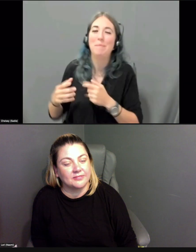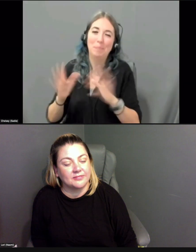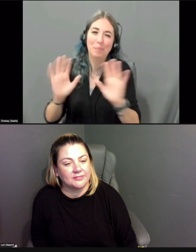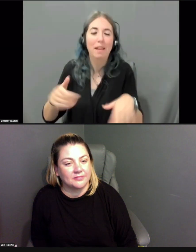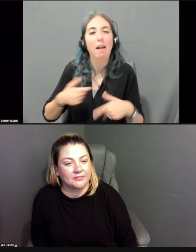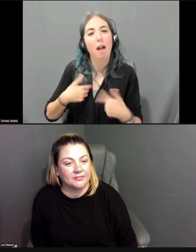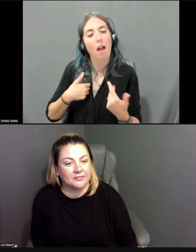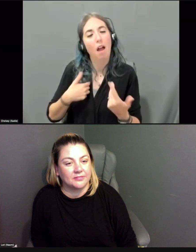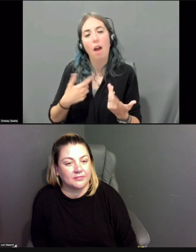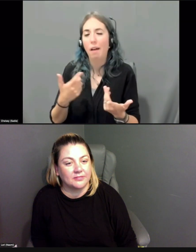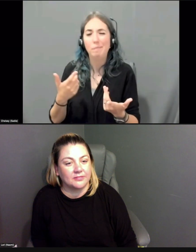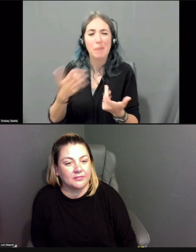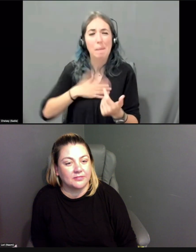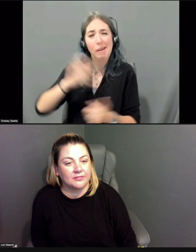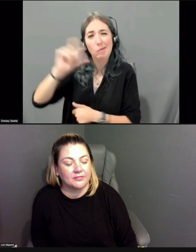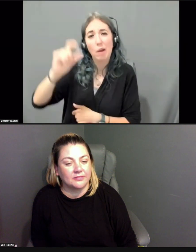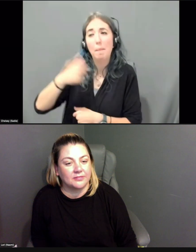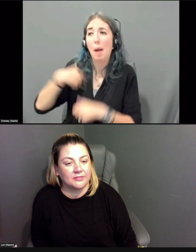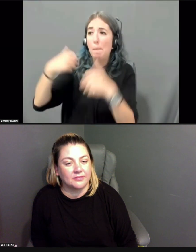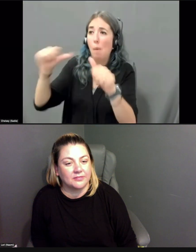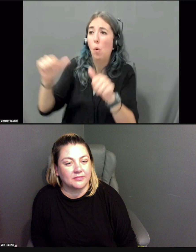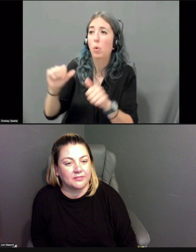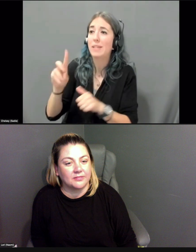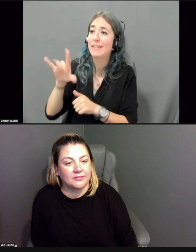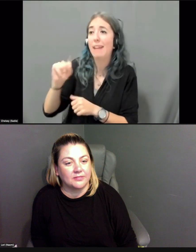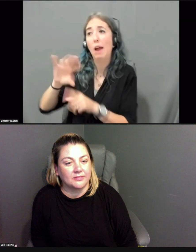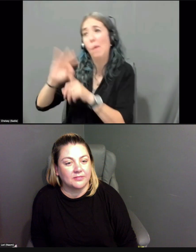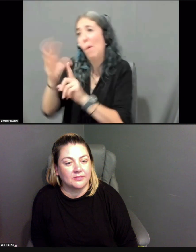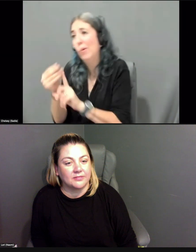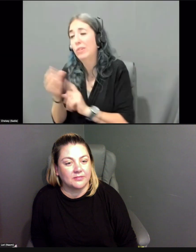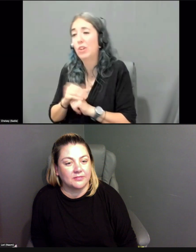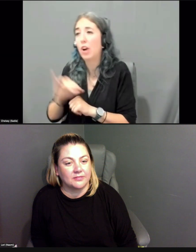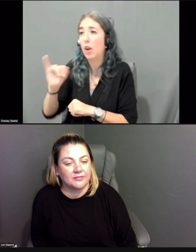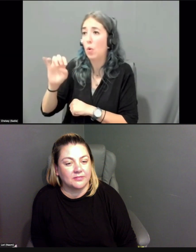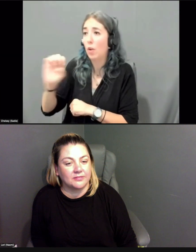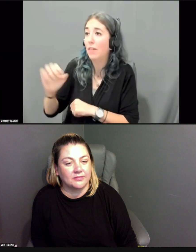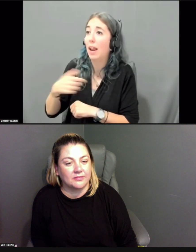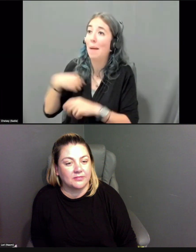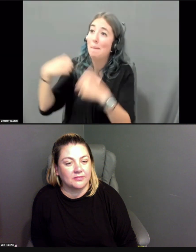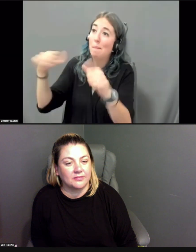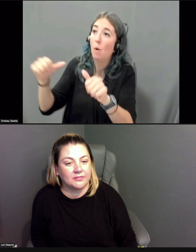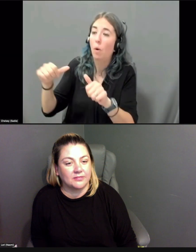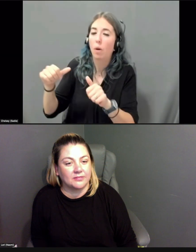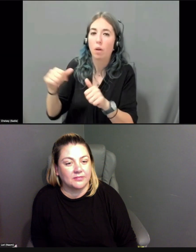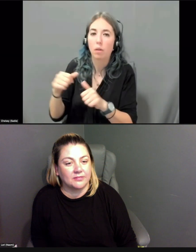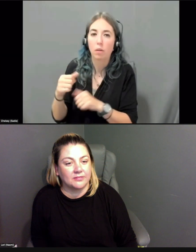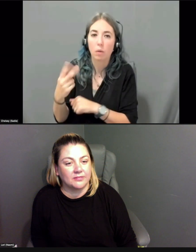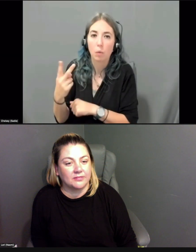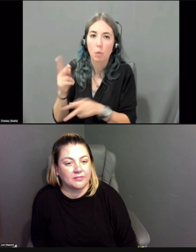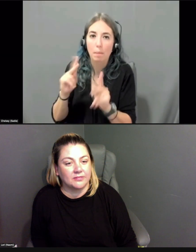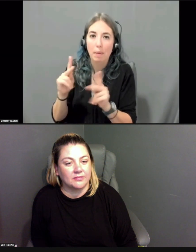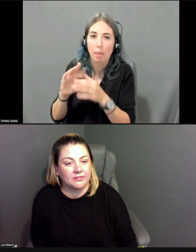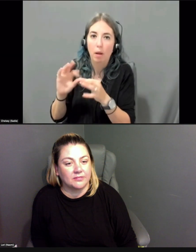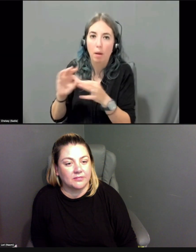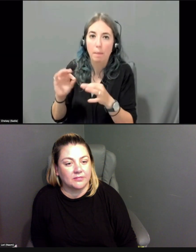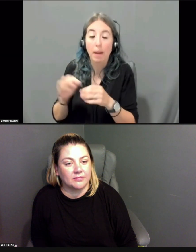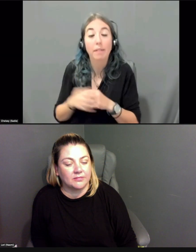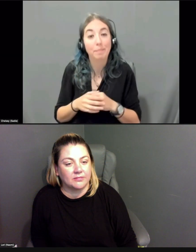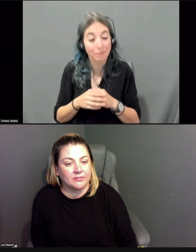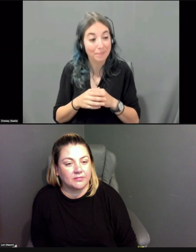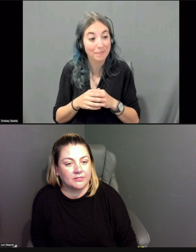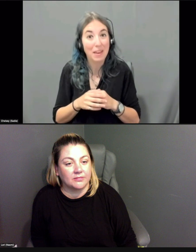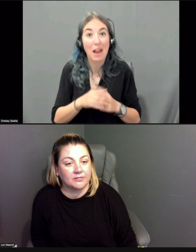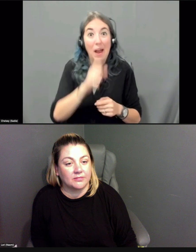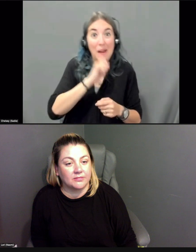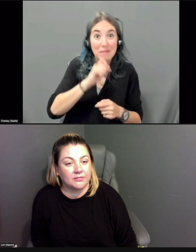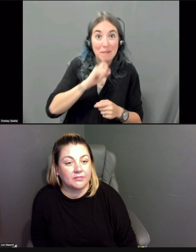exercise. Get no comments, get no response. But I post a story about Jenny's ice cream. I got more feedback from that Instagram story